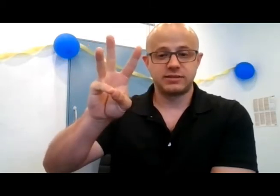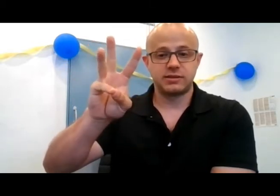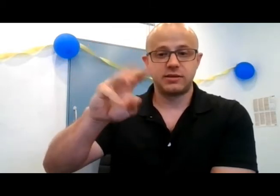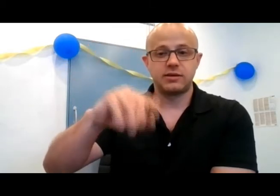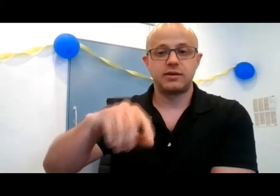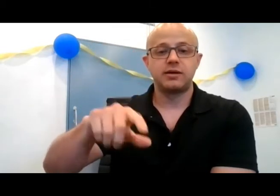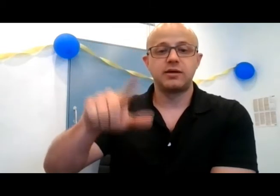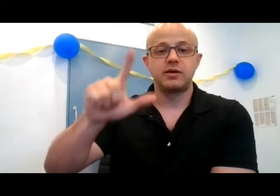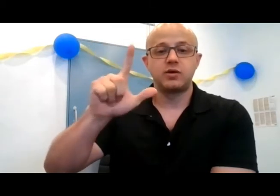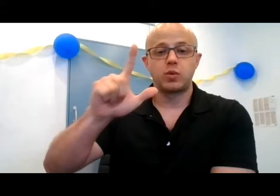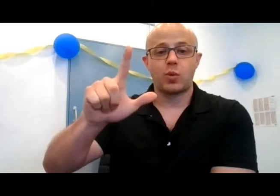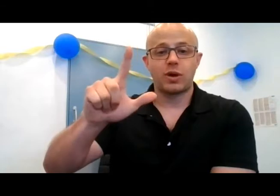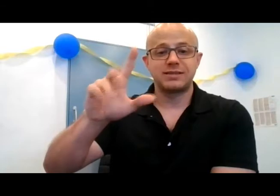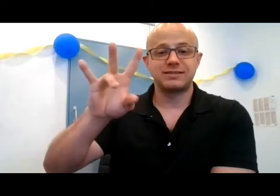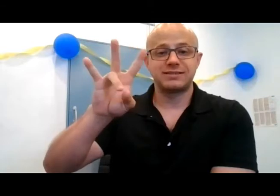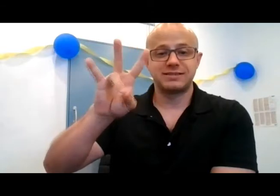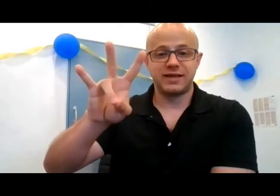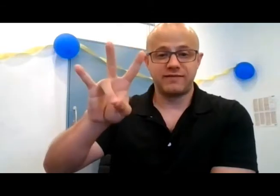26,